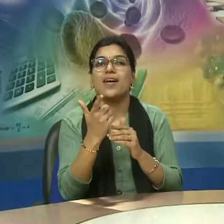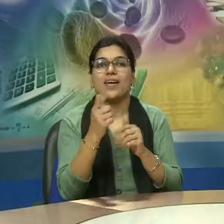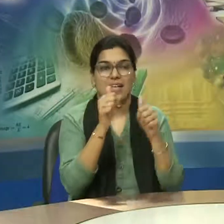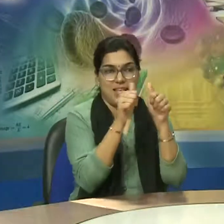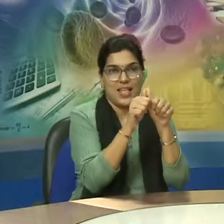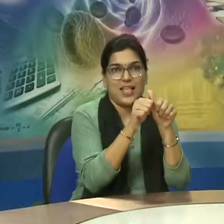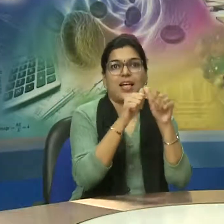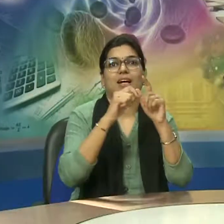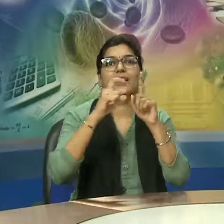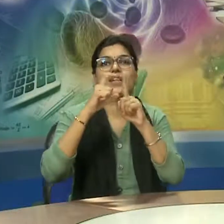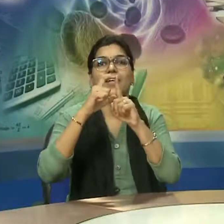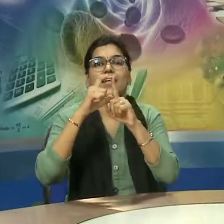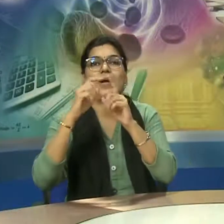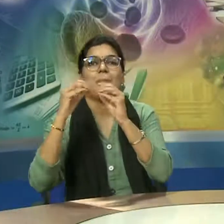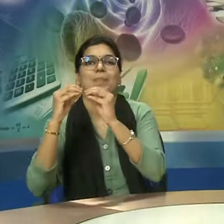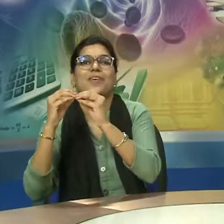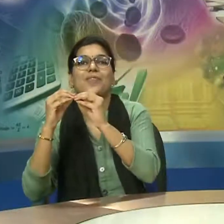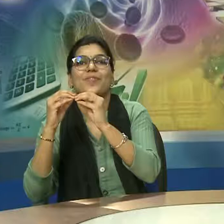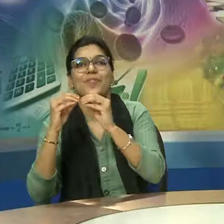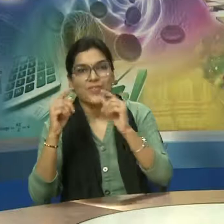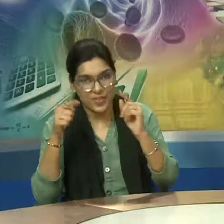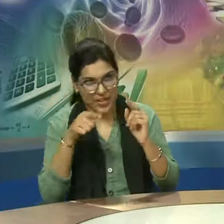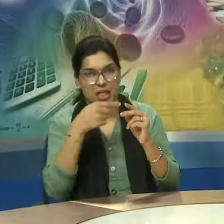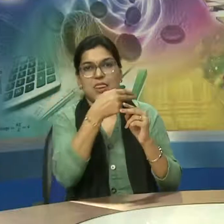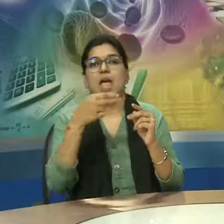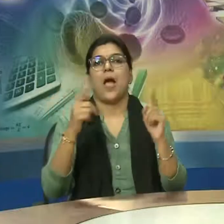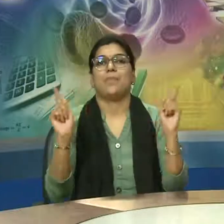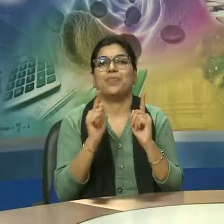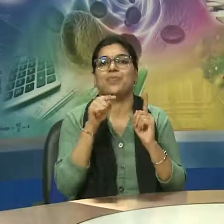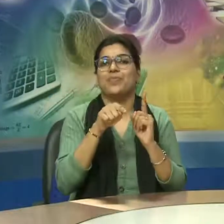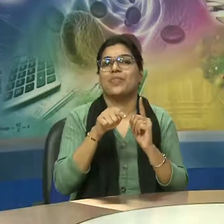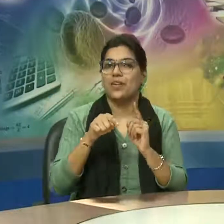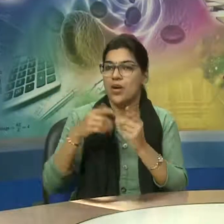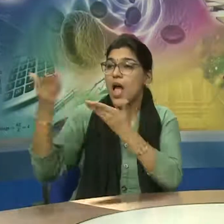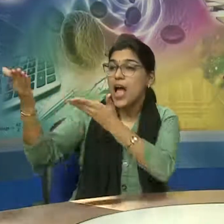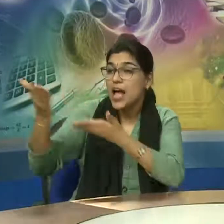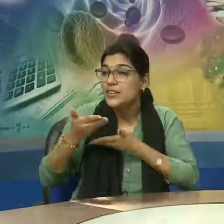This sentiment is deep rooted in our